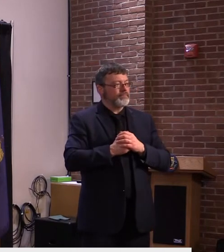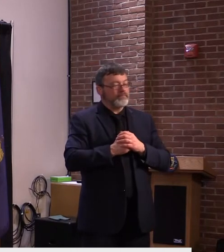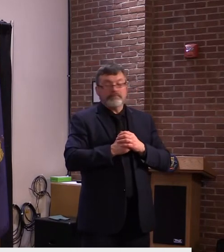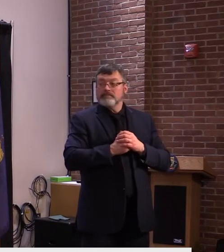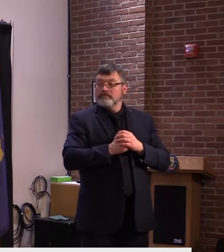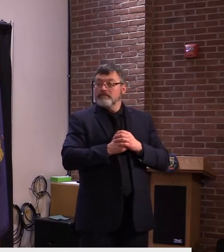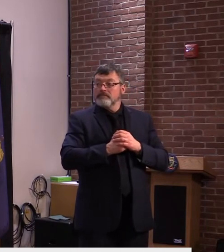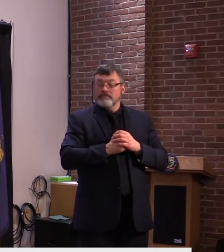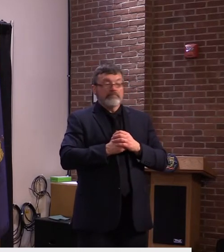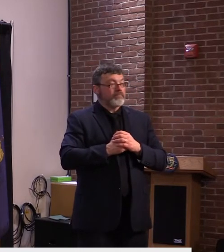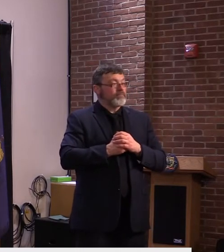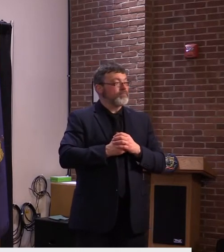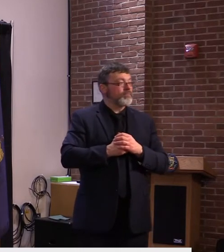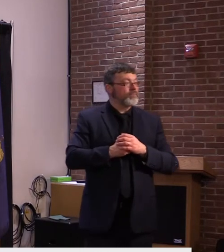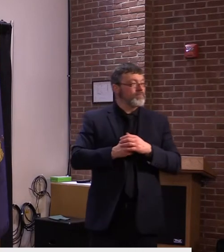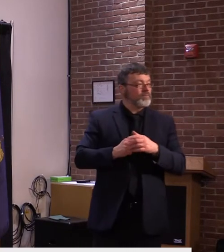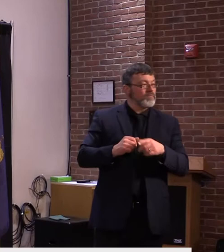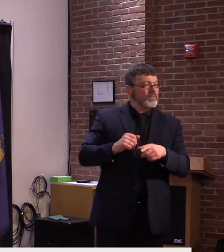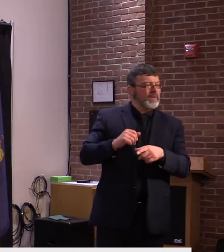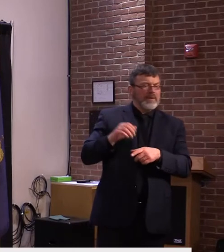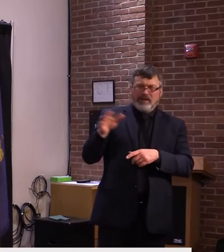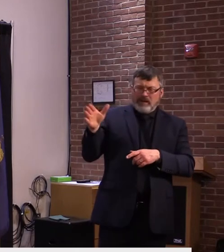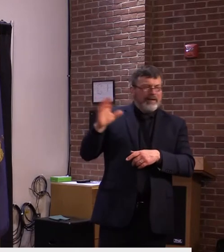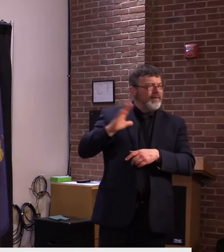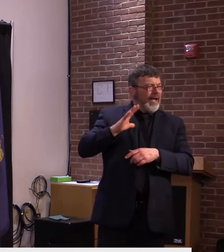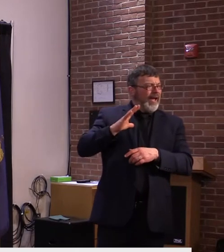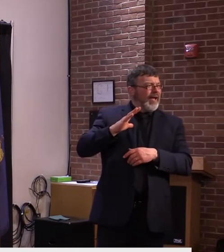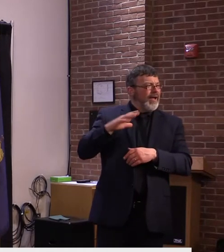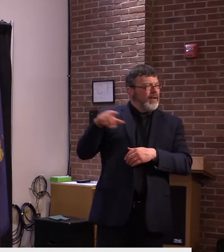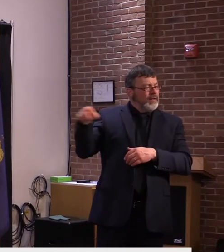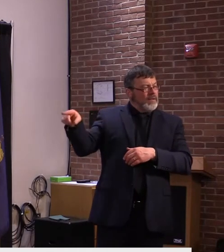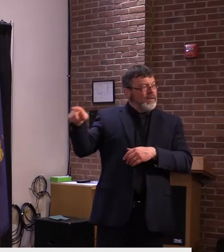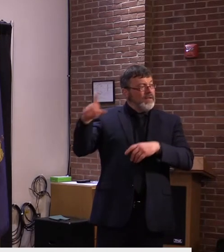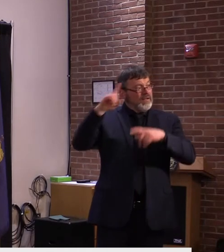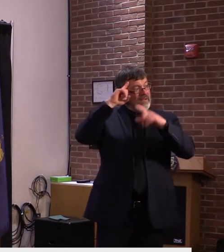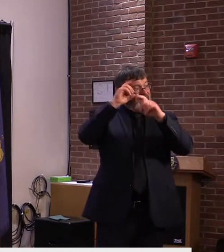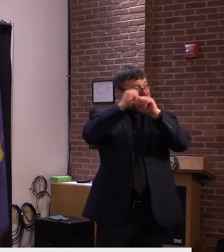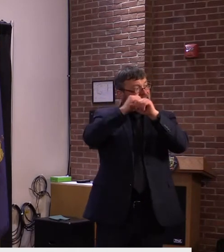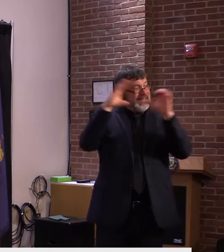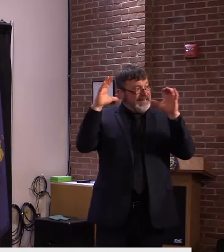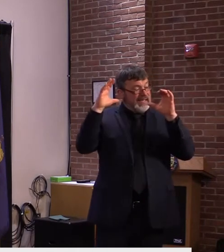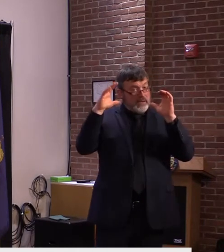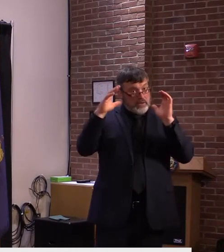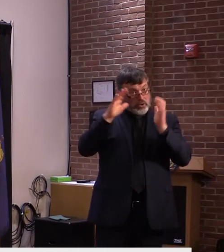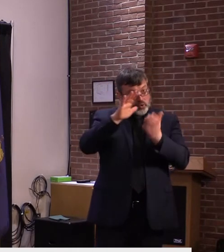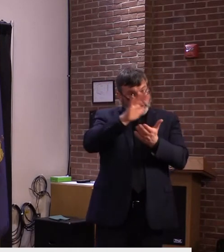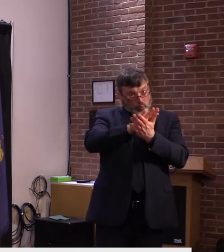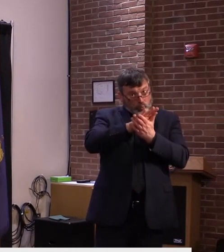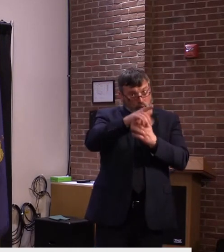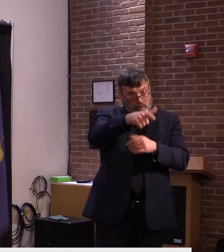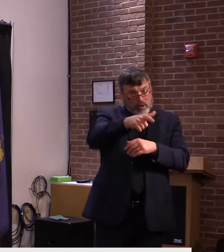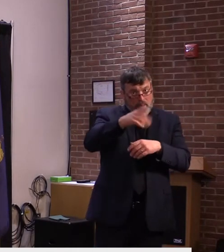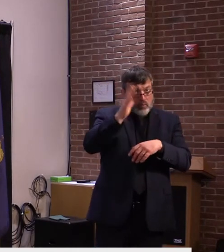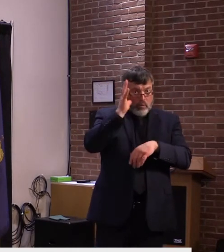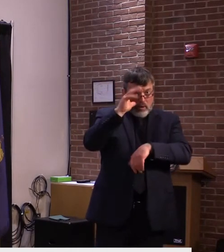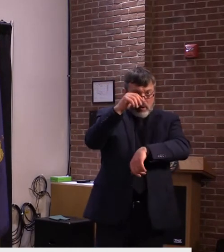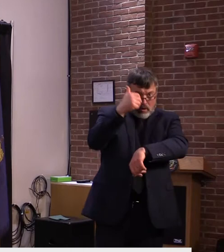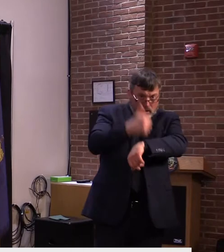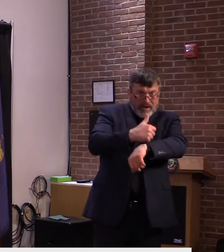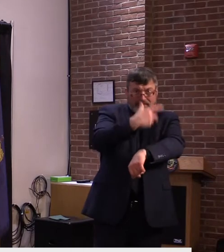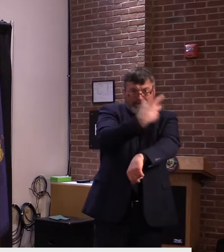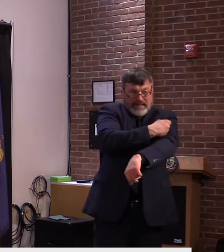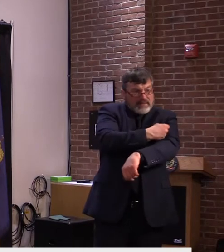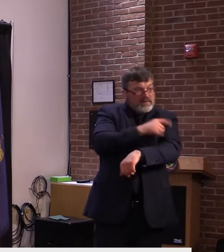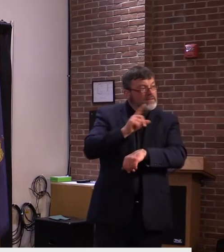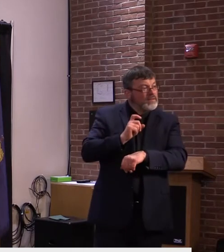Would that mean something like additional school-based vaccination clinics in those areas where vaccination rates are lower? Yeah, absolutely. You know, I